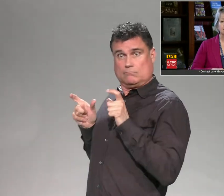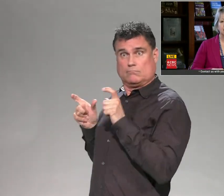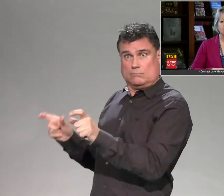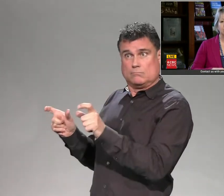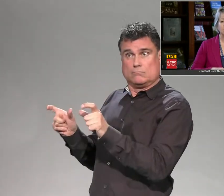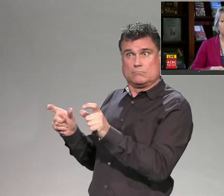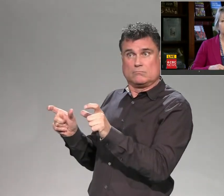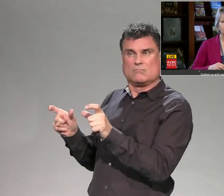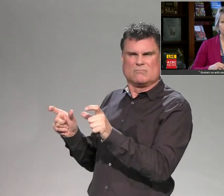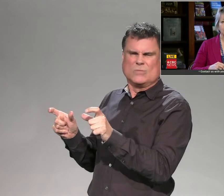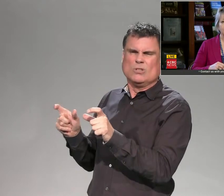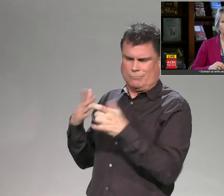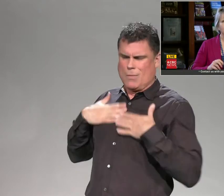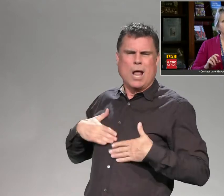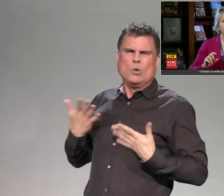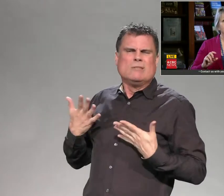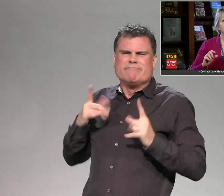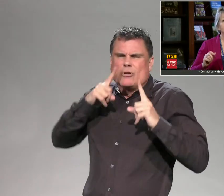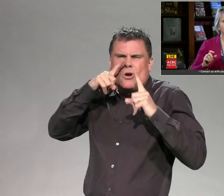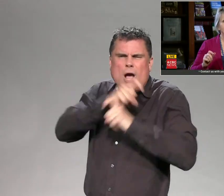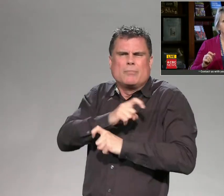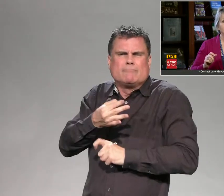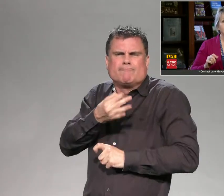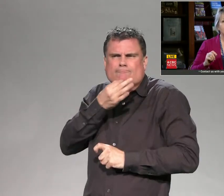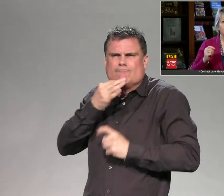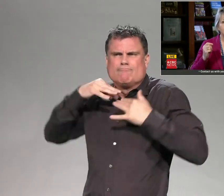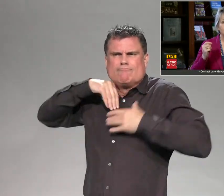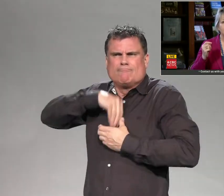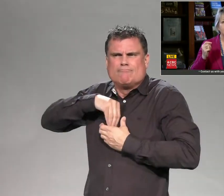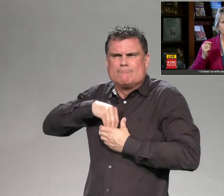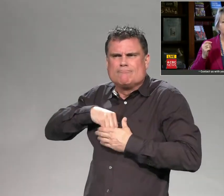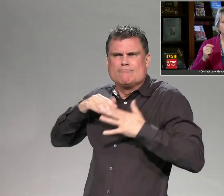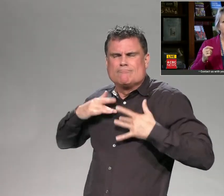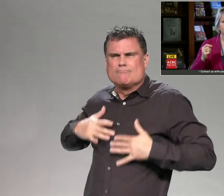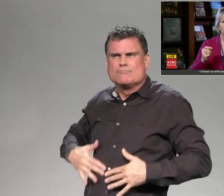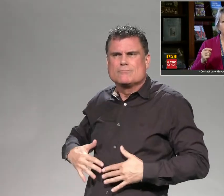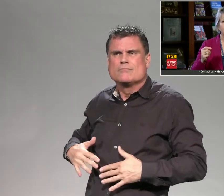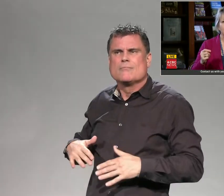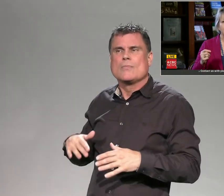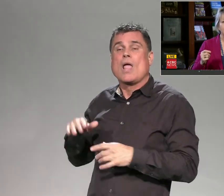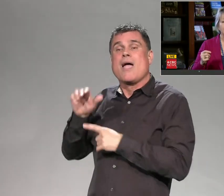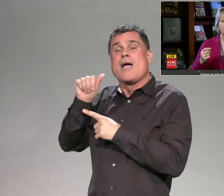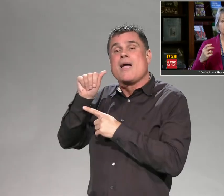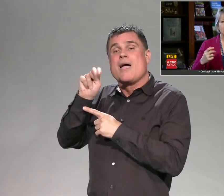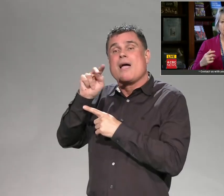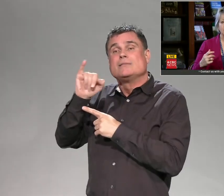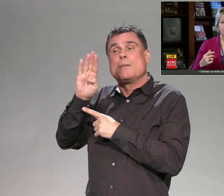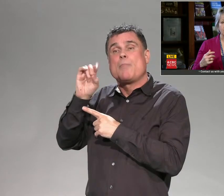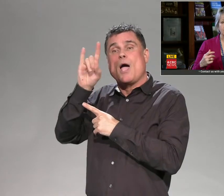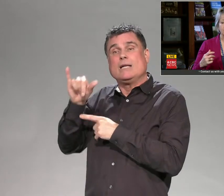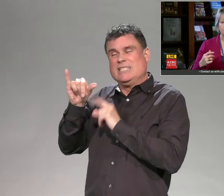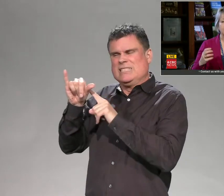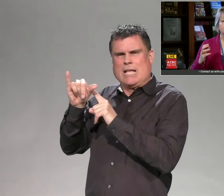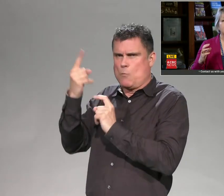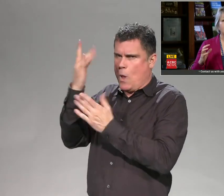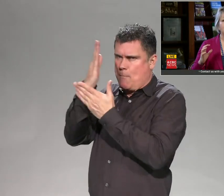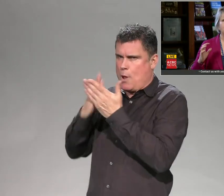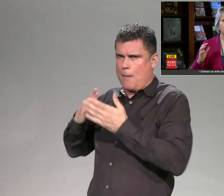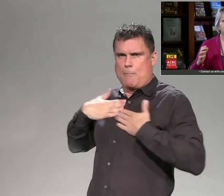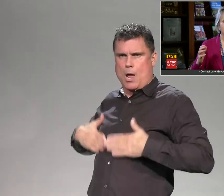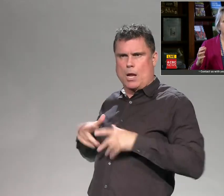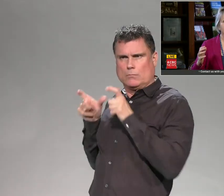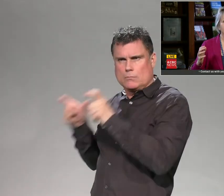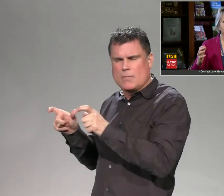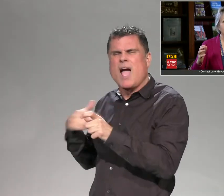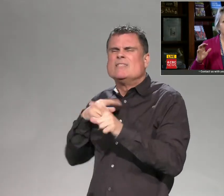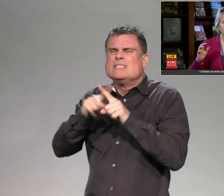Pfizer-BioNTech teams are looking at whether they need to tweak the messenger RNA that's in the vaccine to help